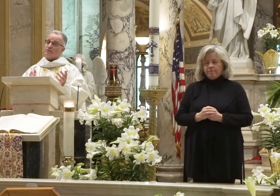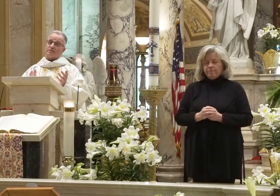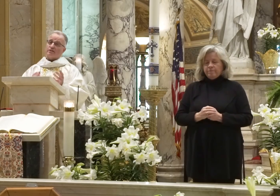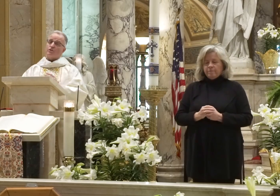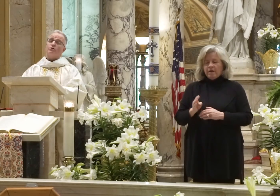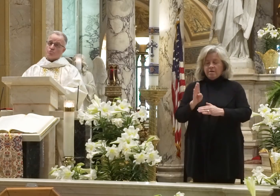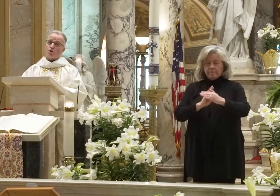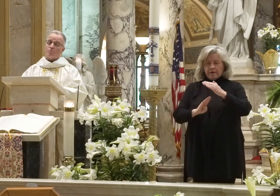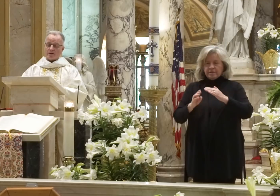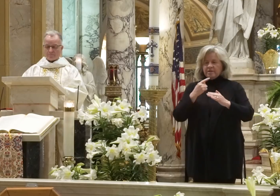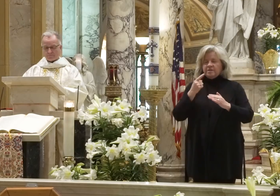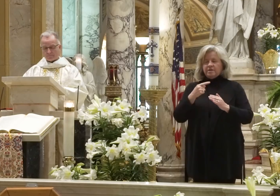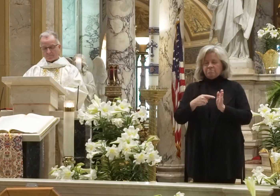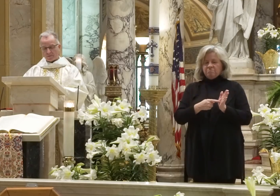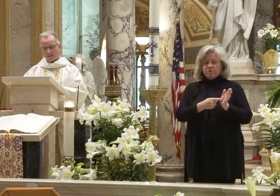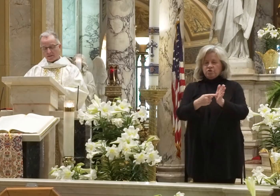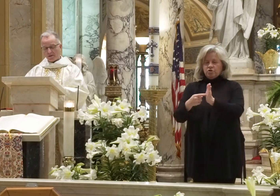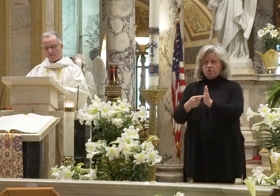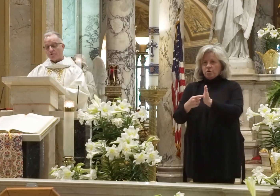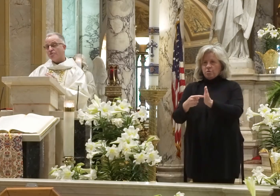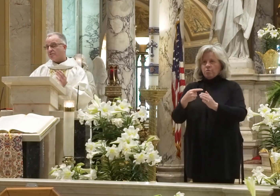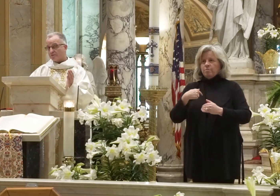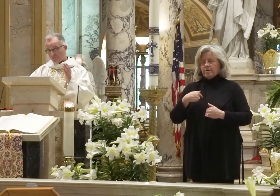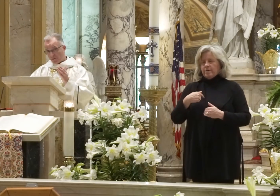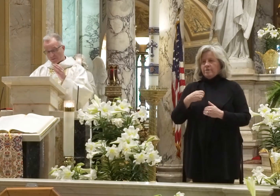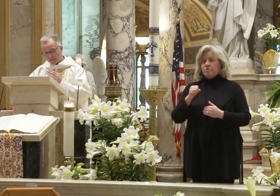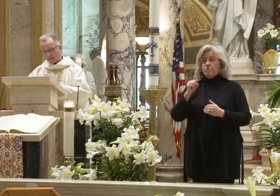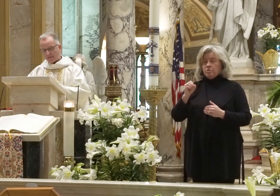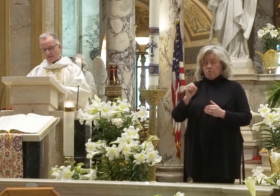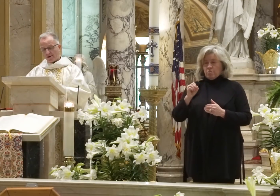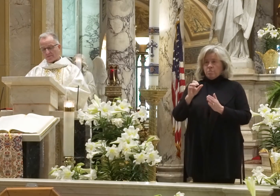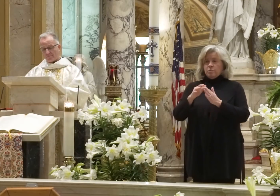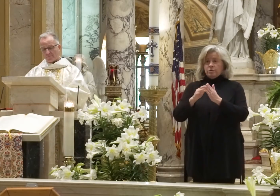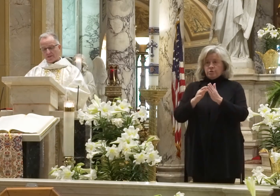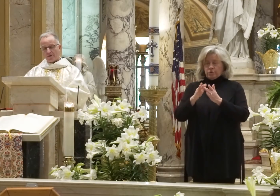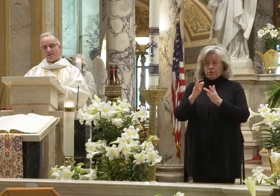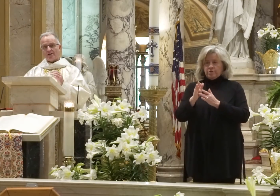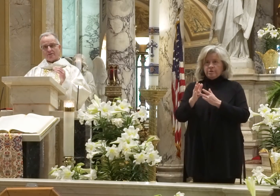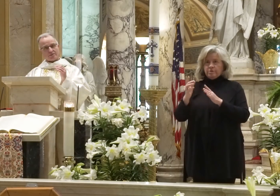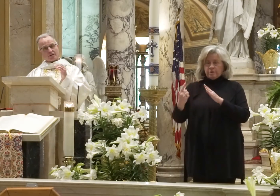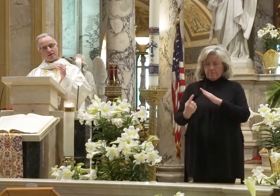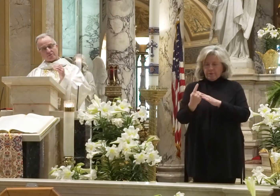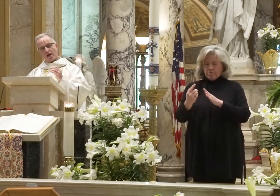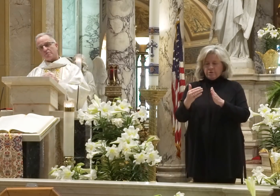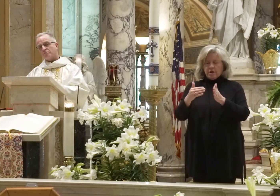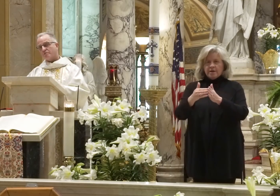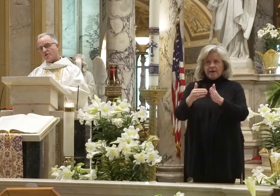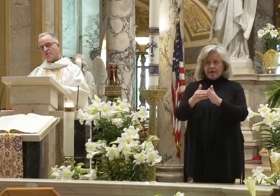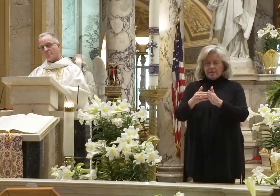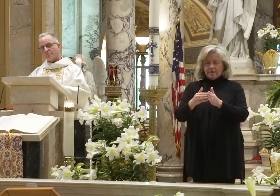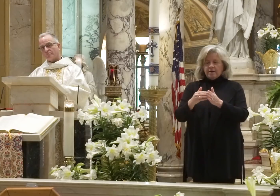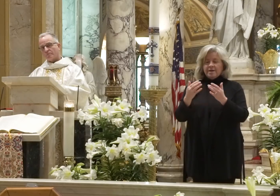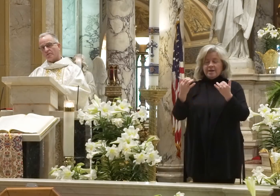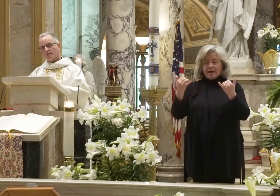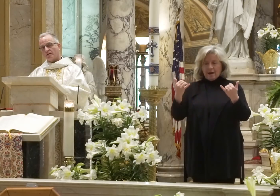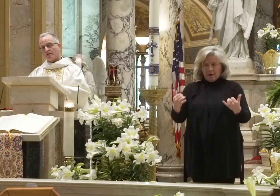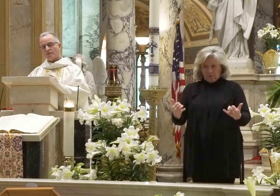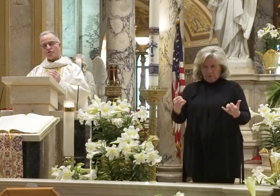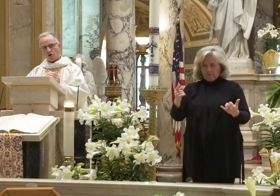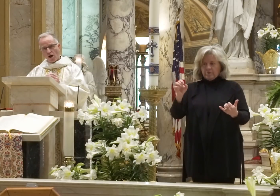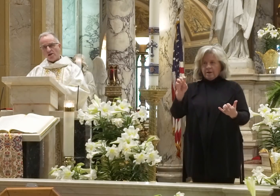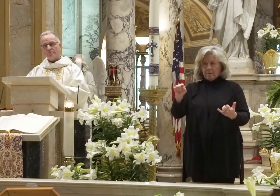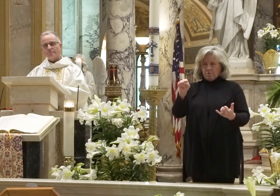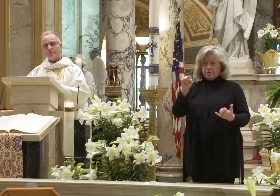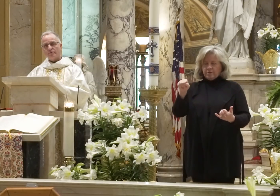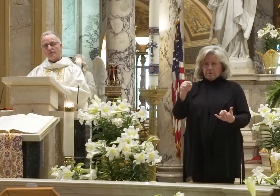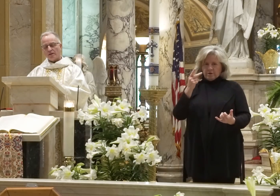he basically said, "Show me." So Jesus appears a second time, and this time Thomas was there, and